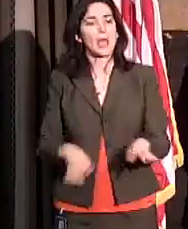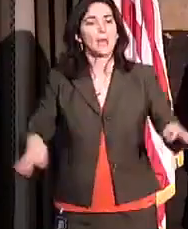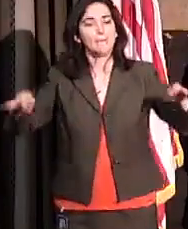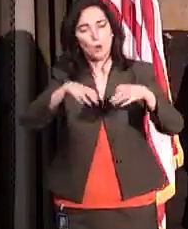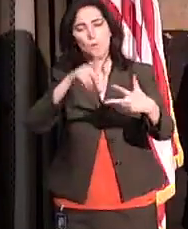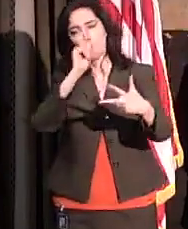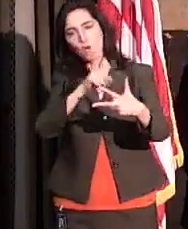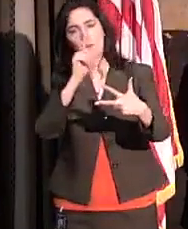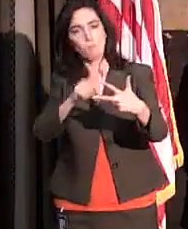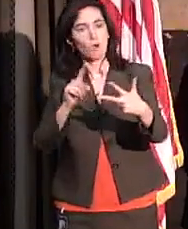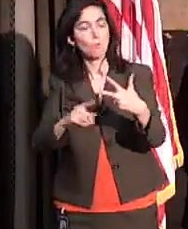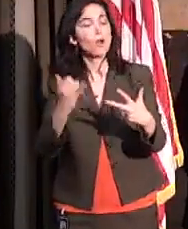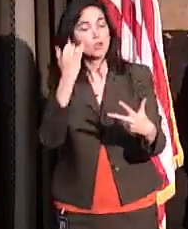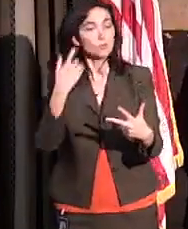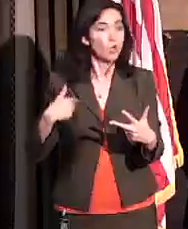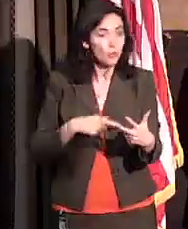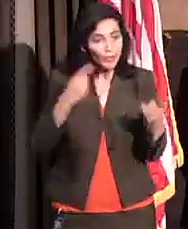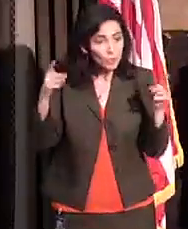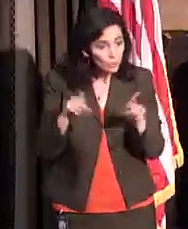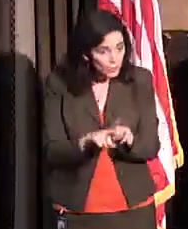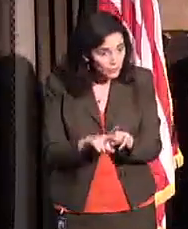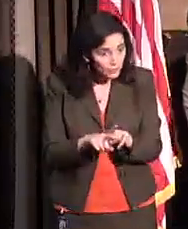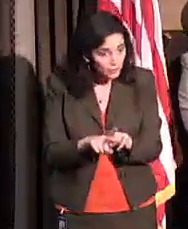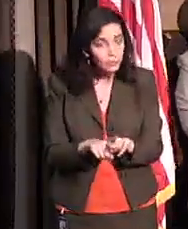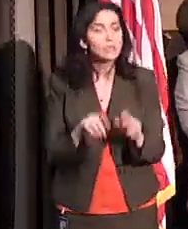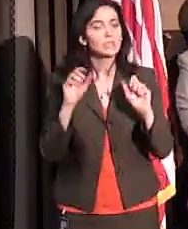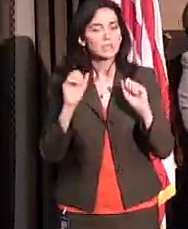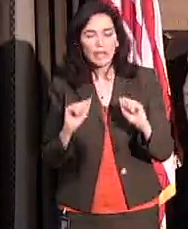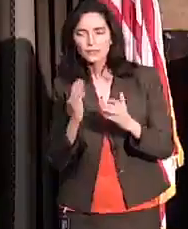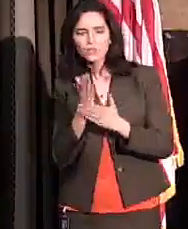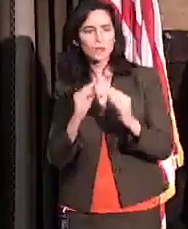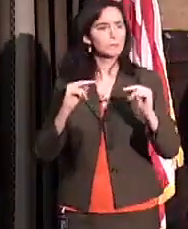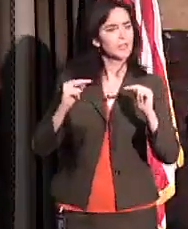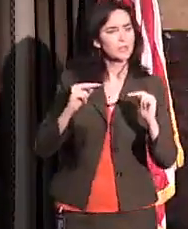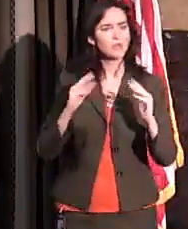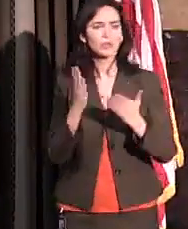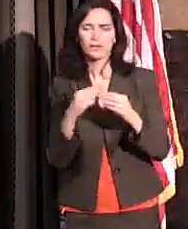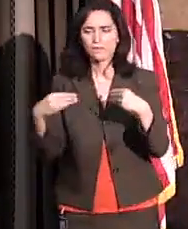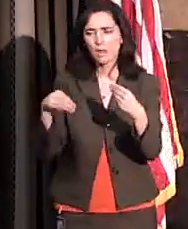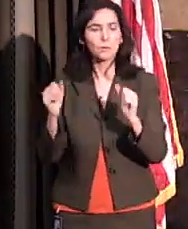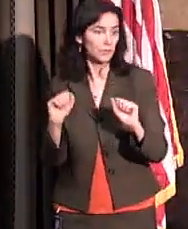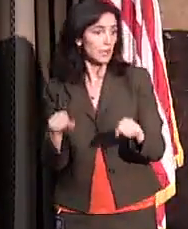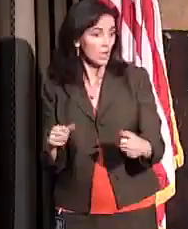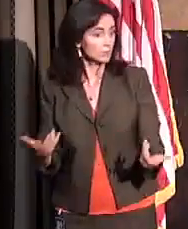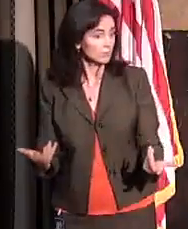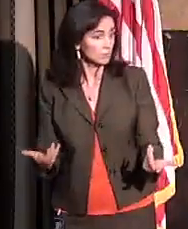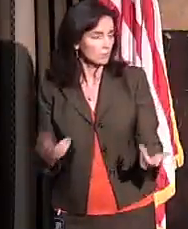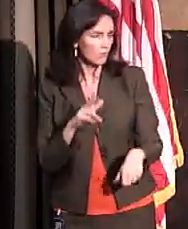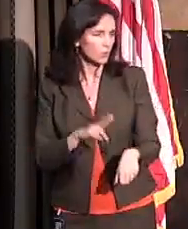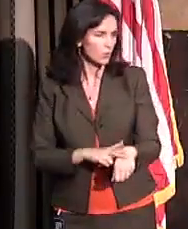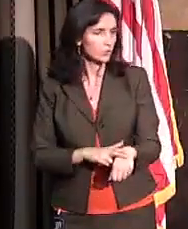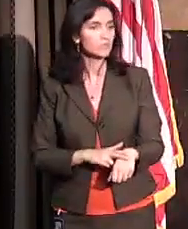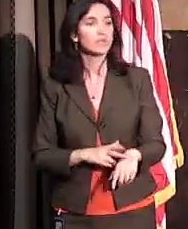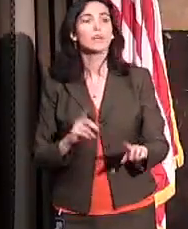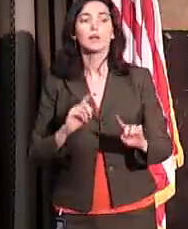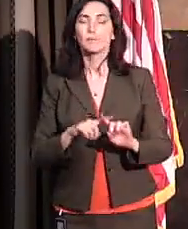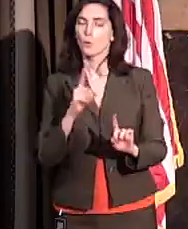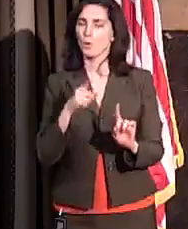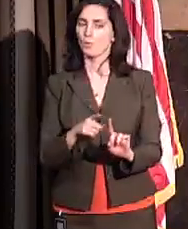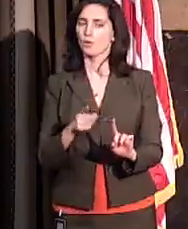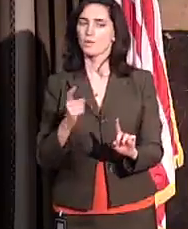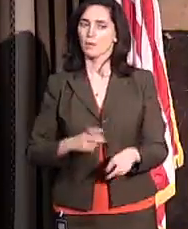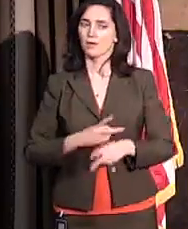obviously there's room for compromise. There always is. But one of the things that I think we should all try to